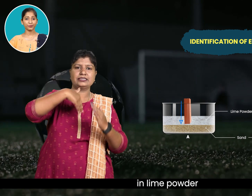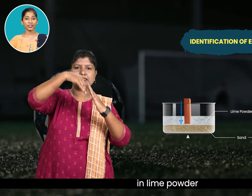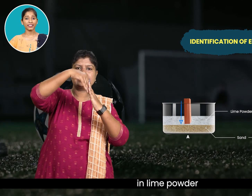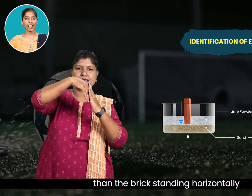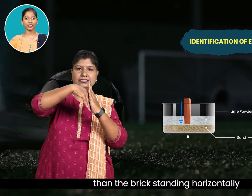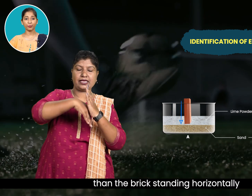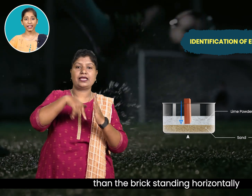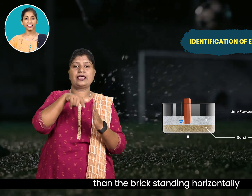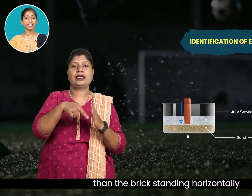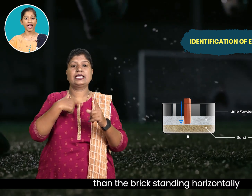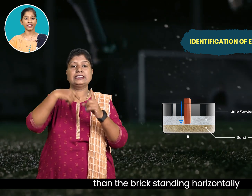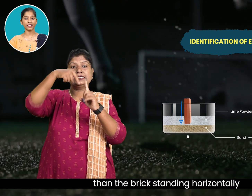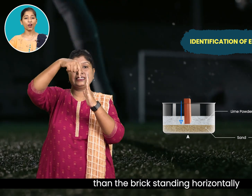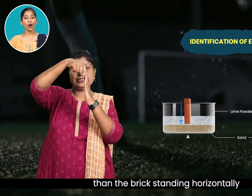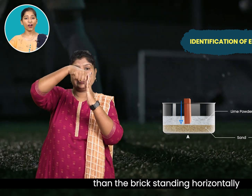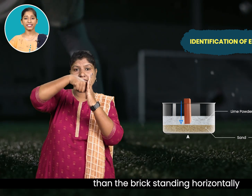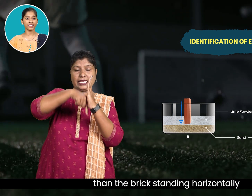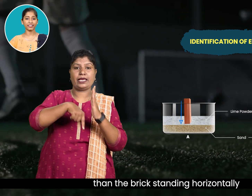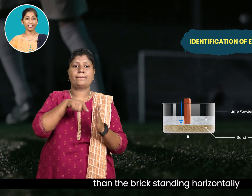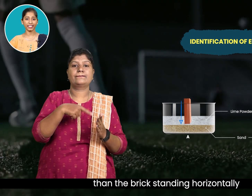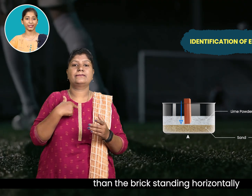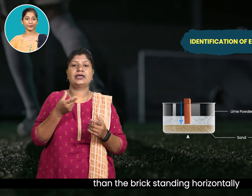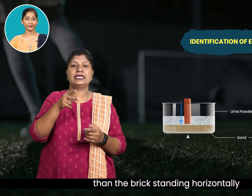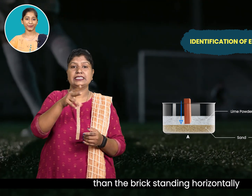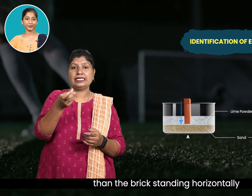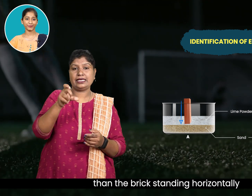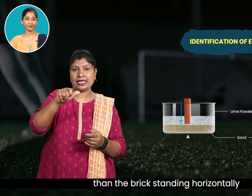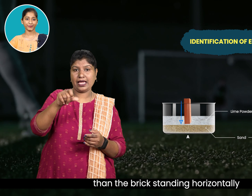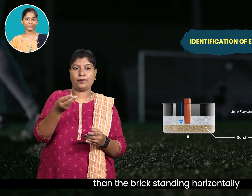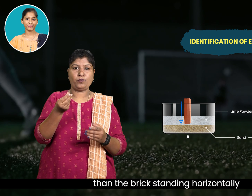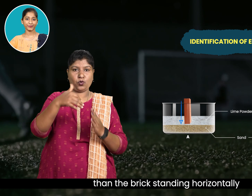powder than the brick standing horizontally.